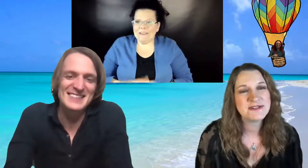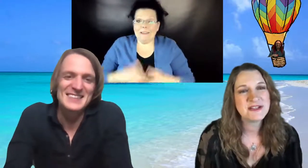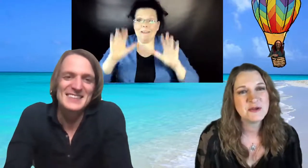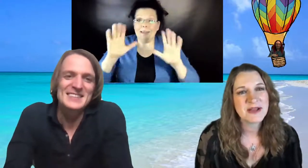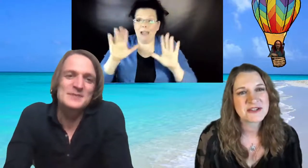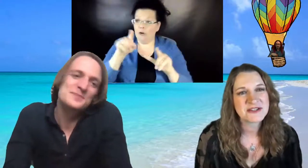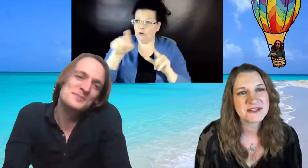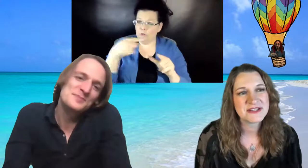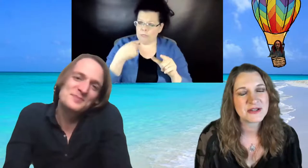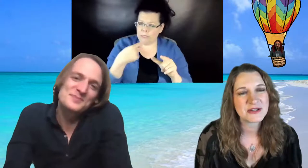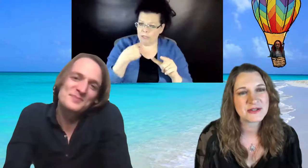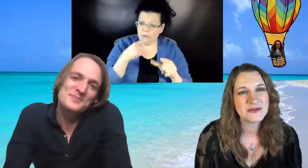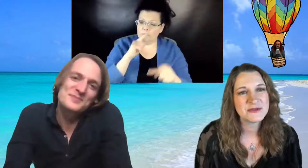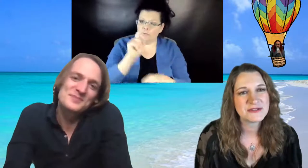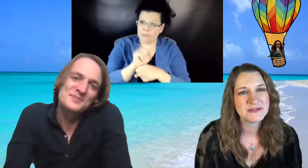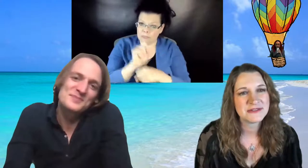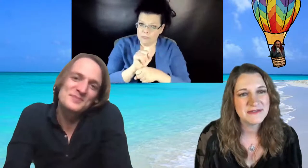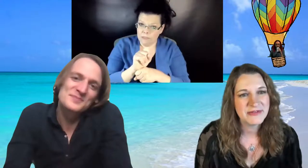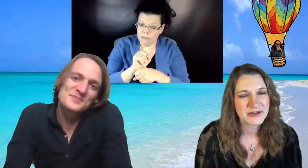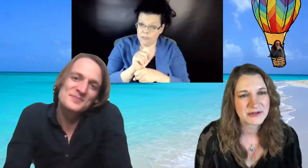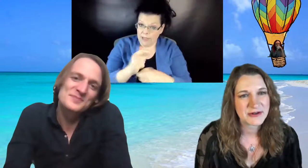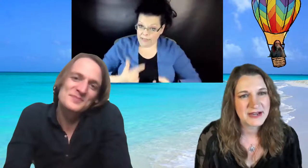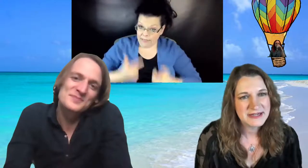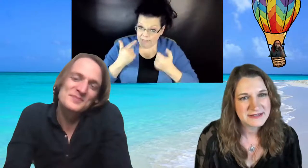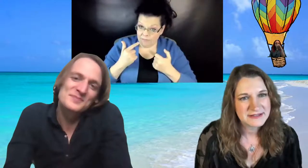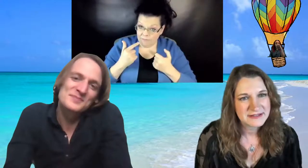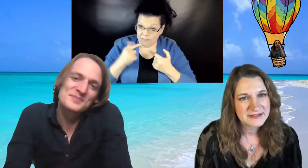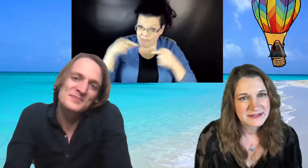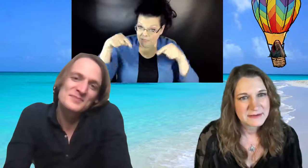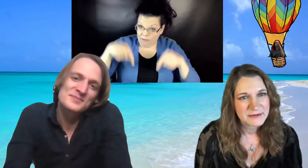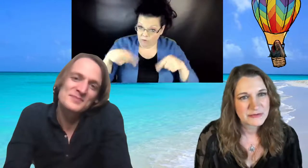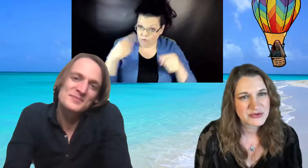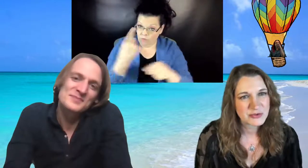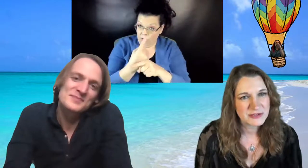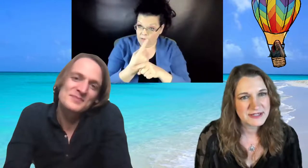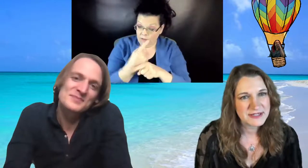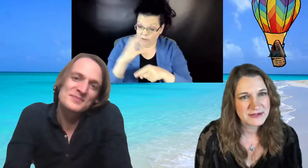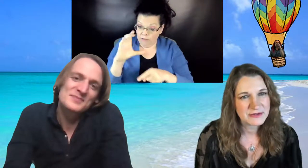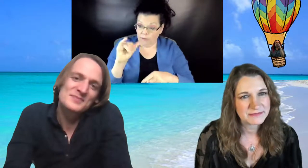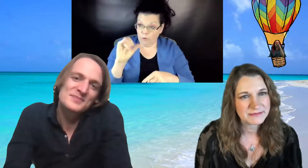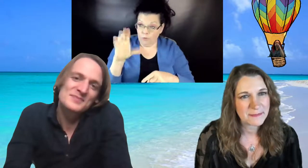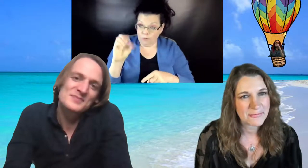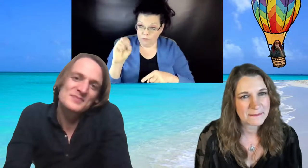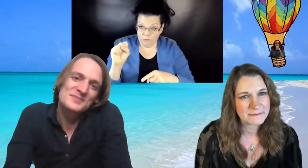Now, you said you actually used to live here, right? Shortly?